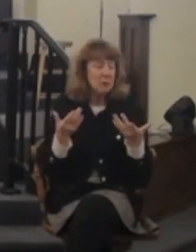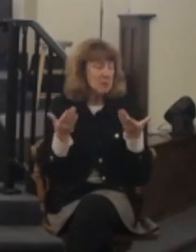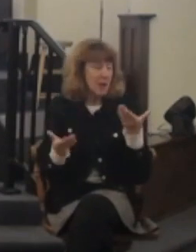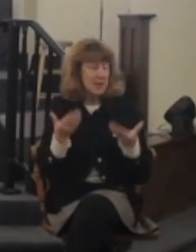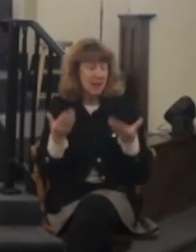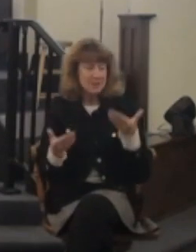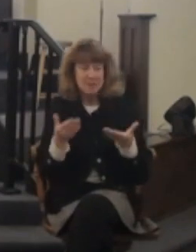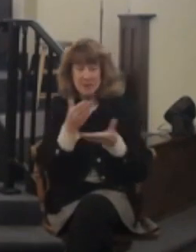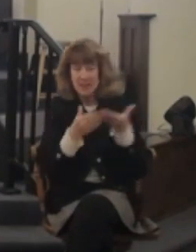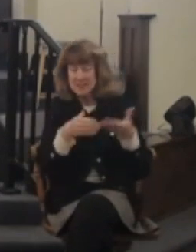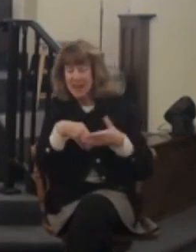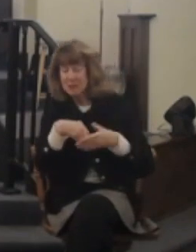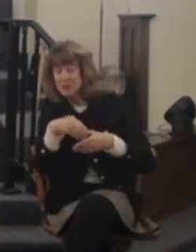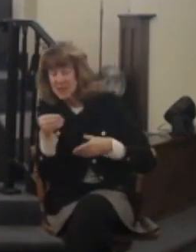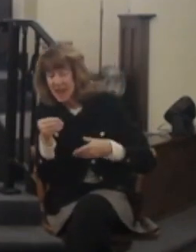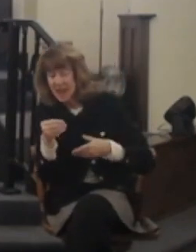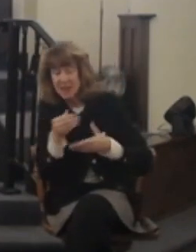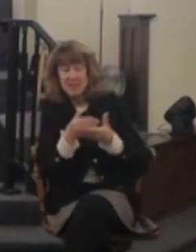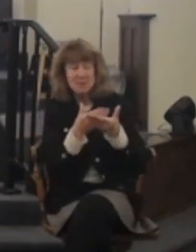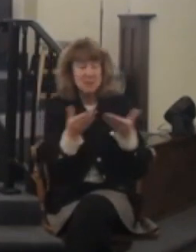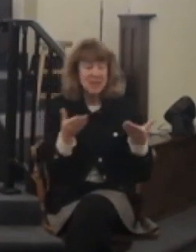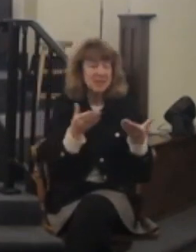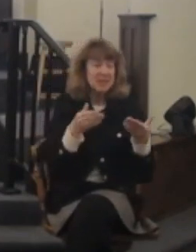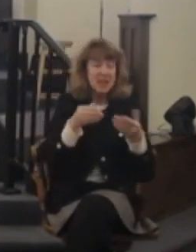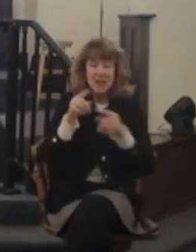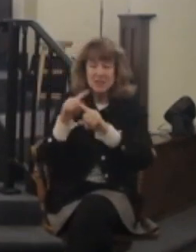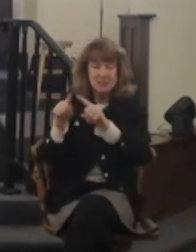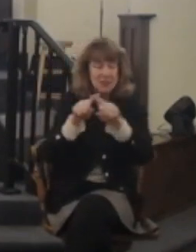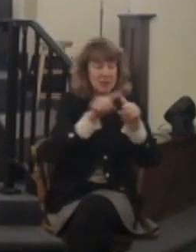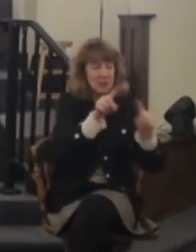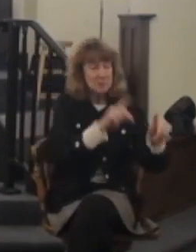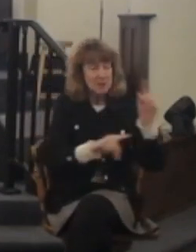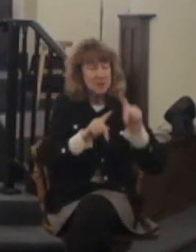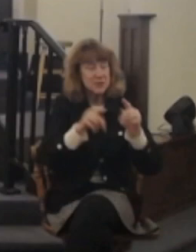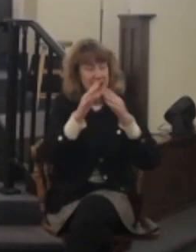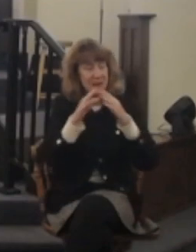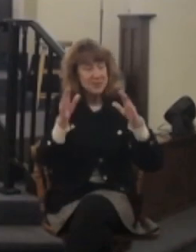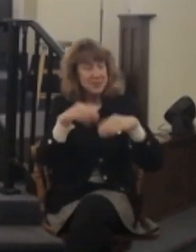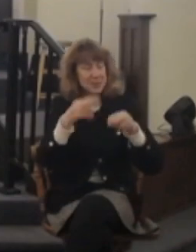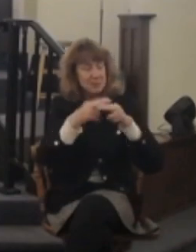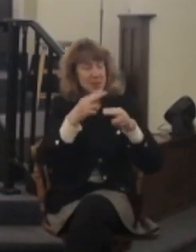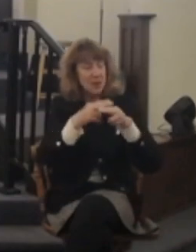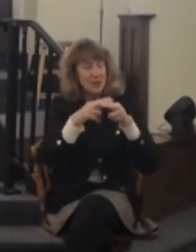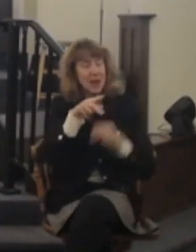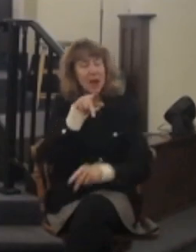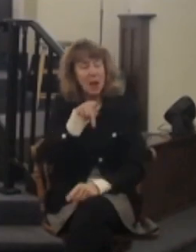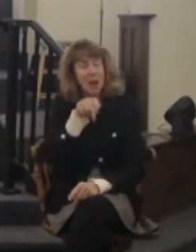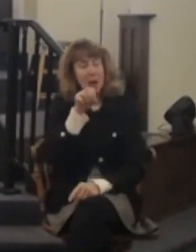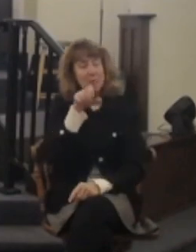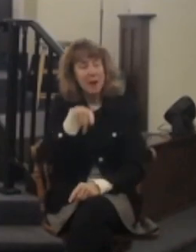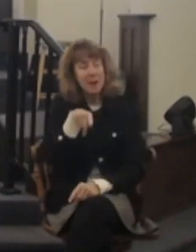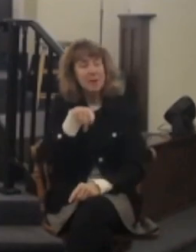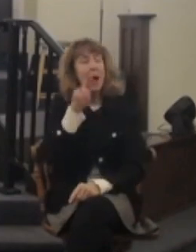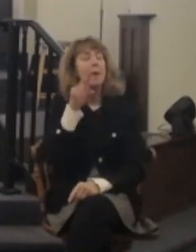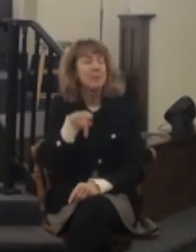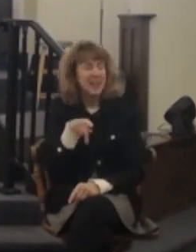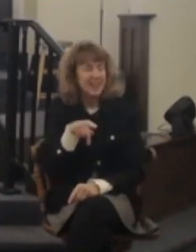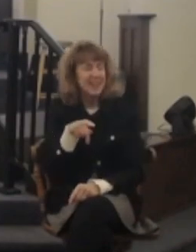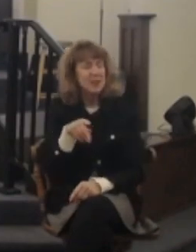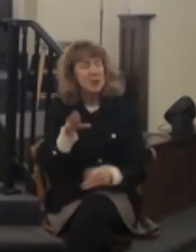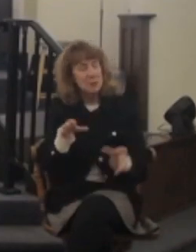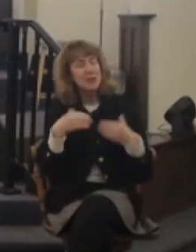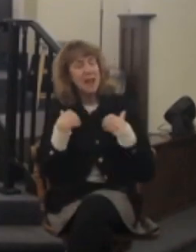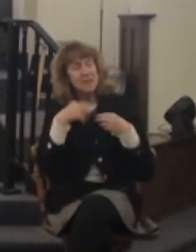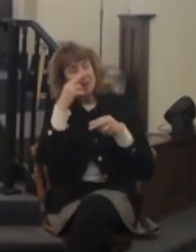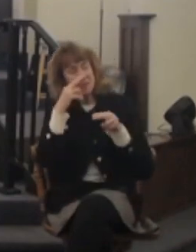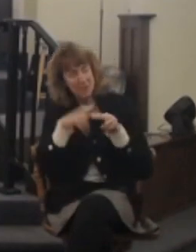things outside, we might have some things at people's houses. It's just going to kind of be a pop-up. We're going to do whatever we want to do and have some fun doing it while we're